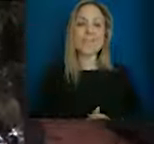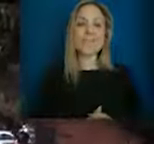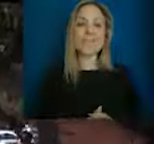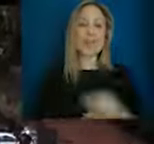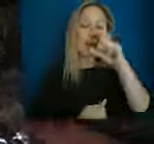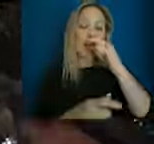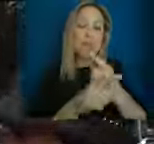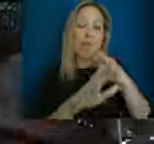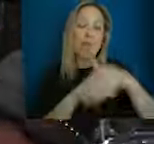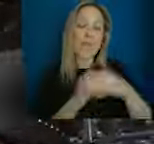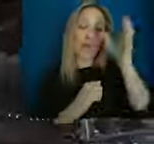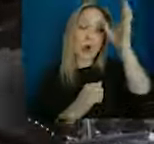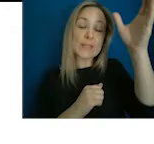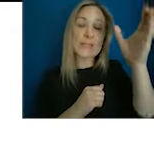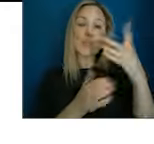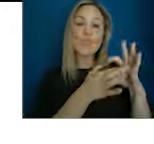the start of the lesson.